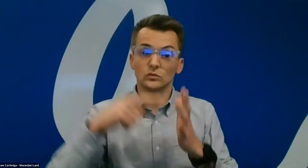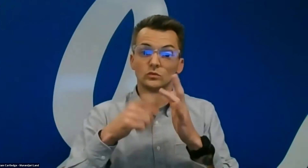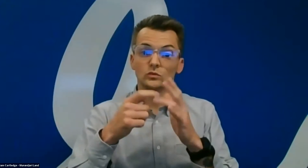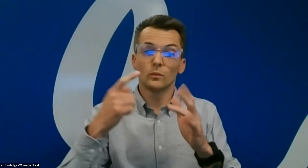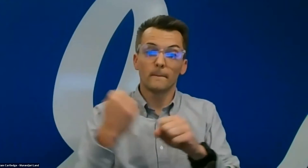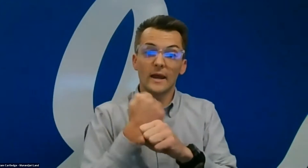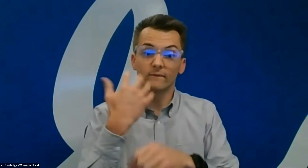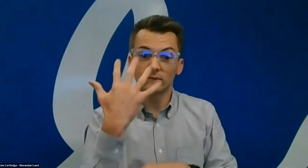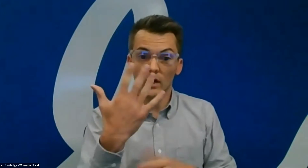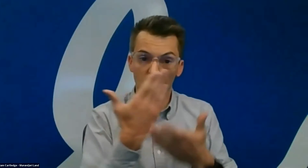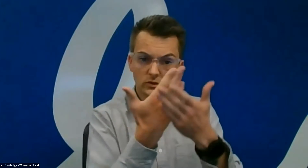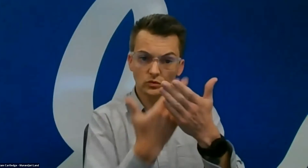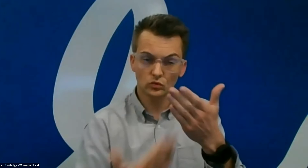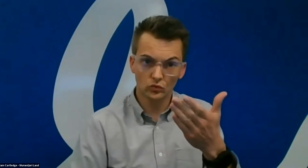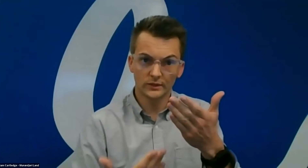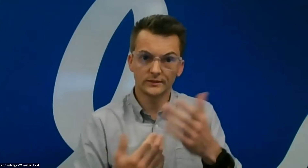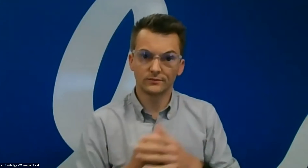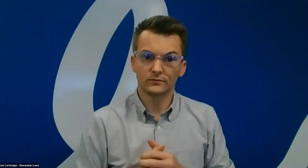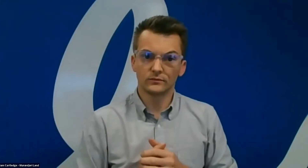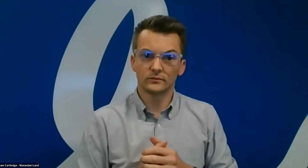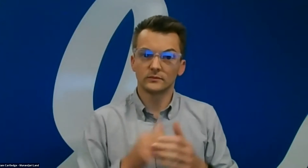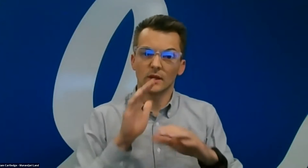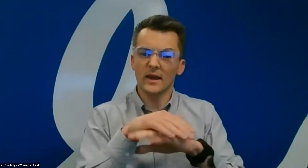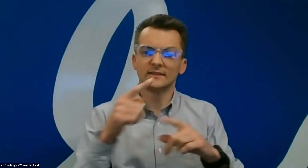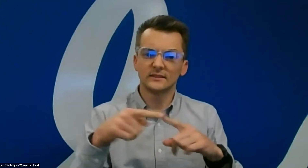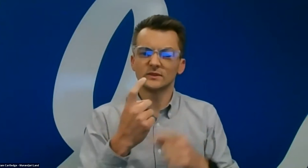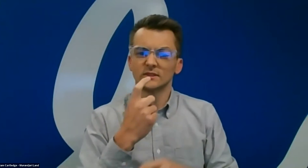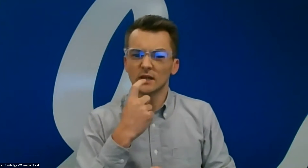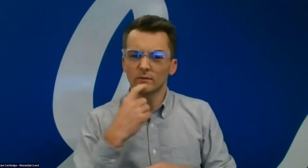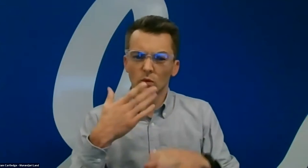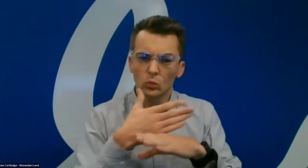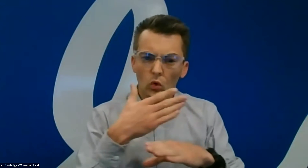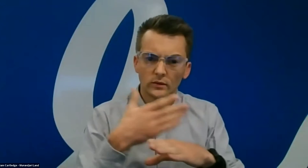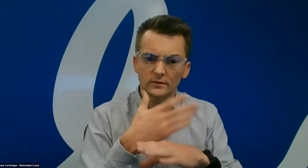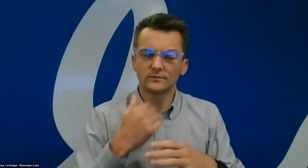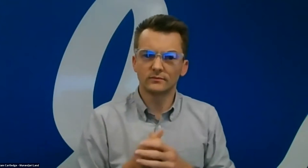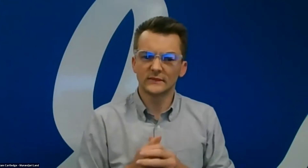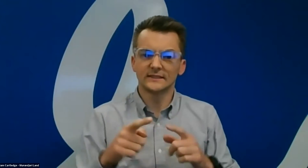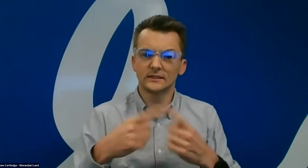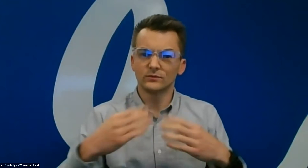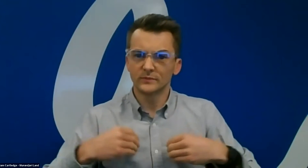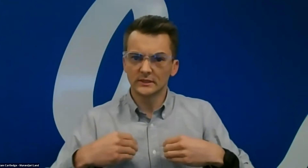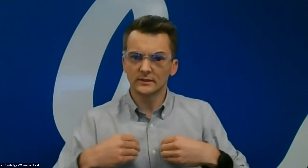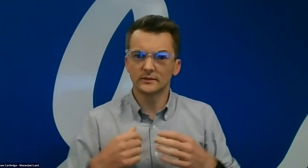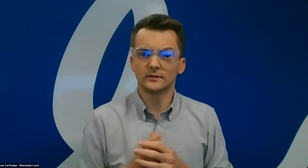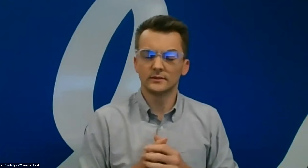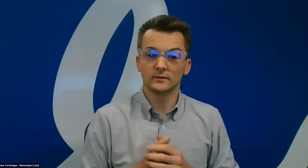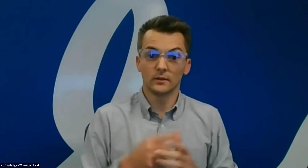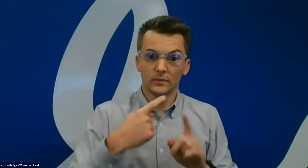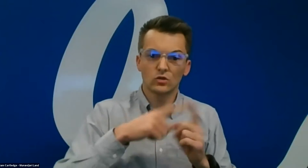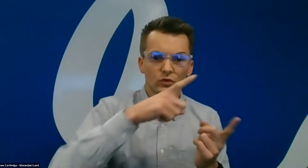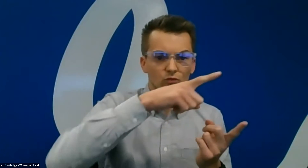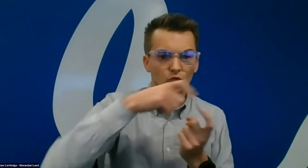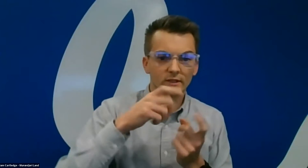for employment. So with that knowledge, we created 5 stories and videos of different types of